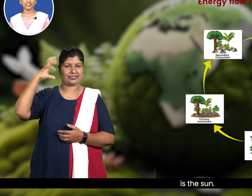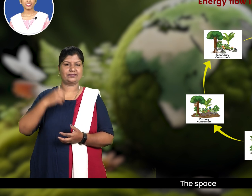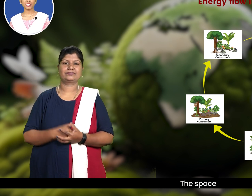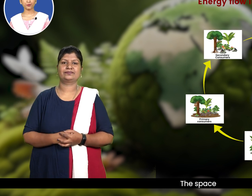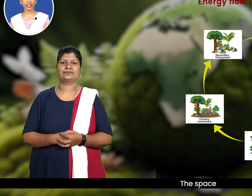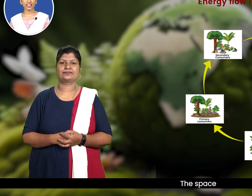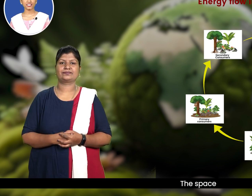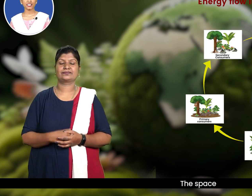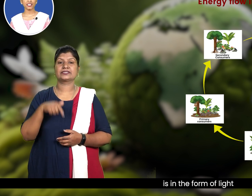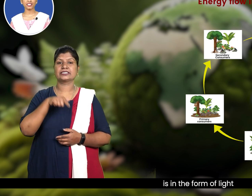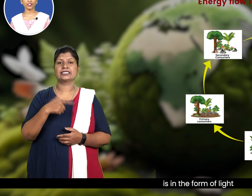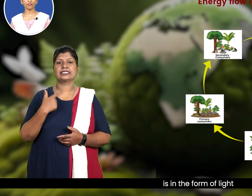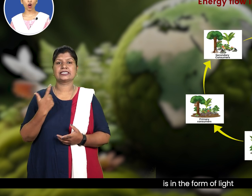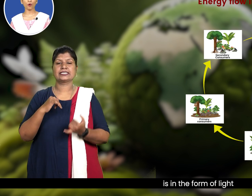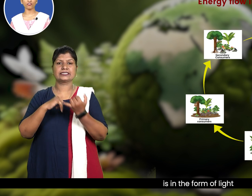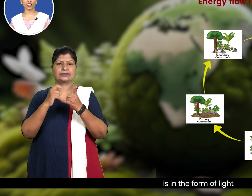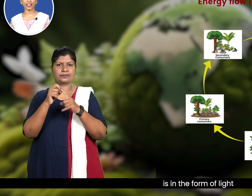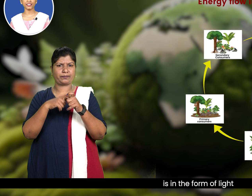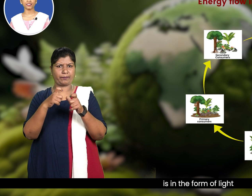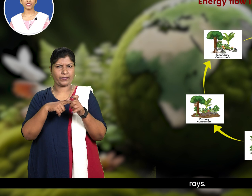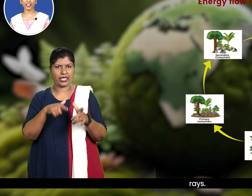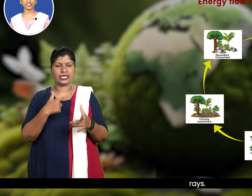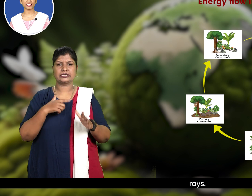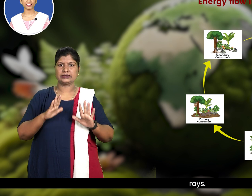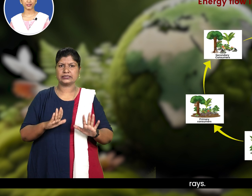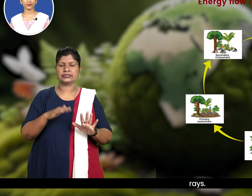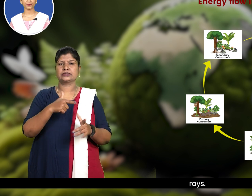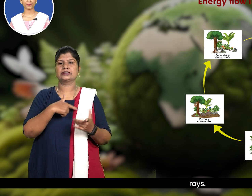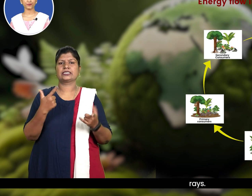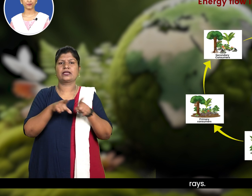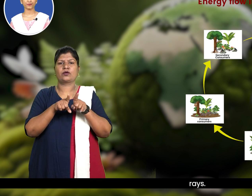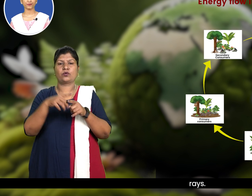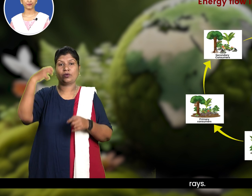The space is in the form of light rays.